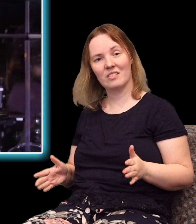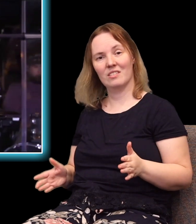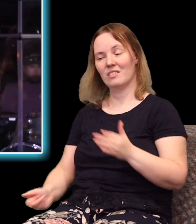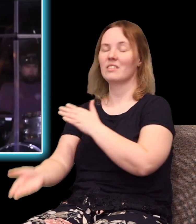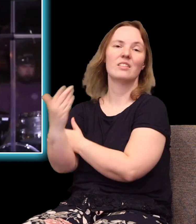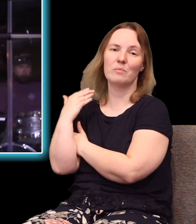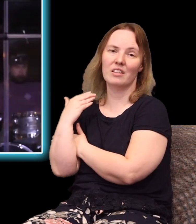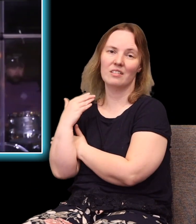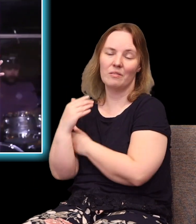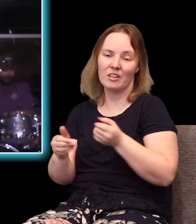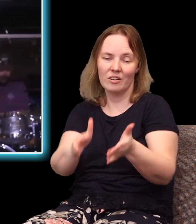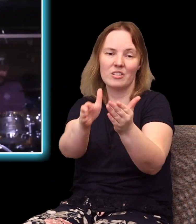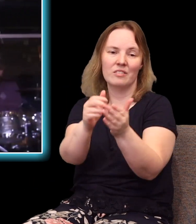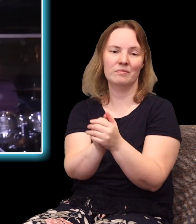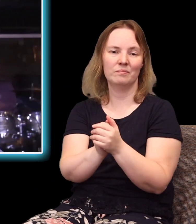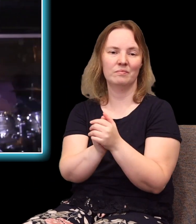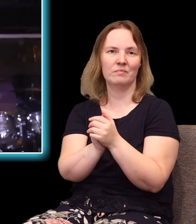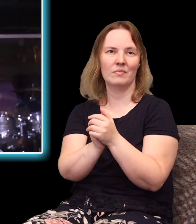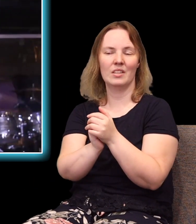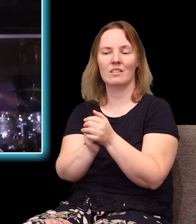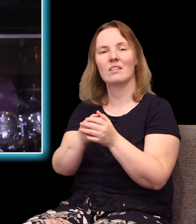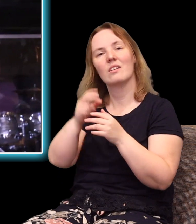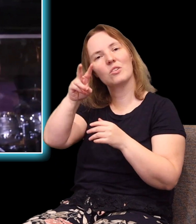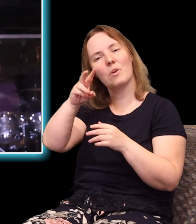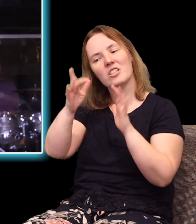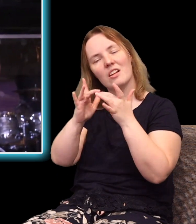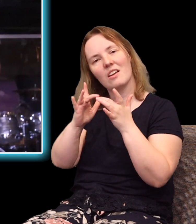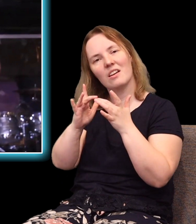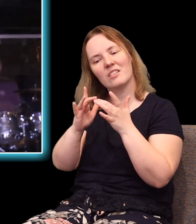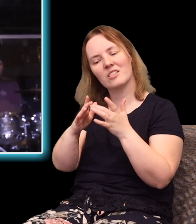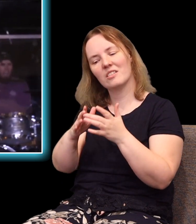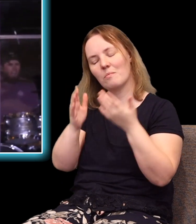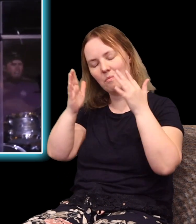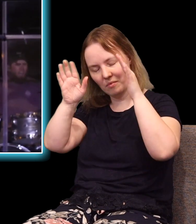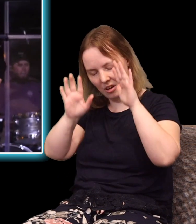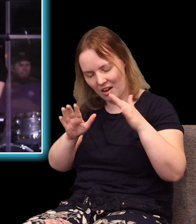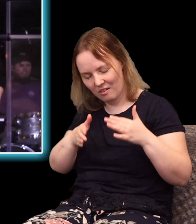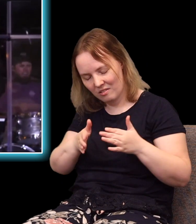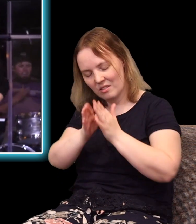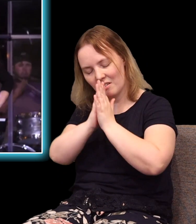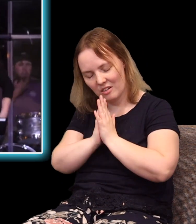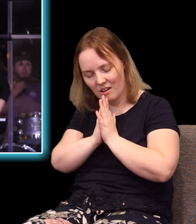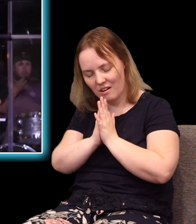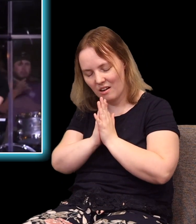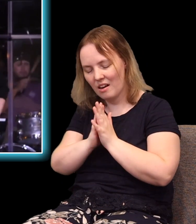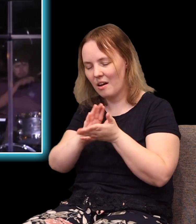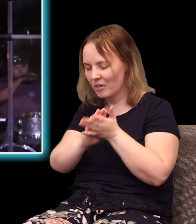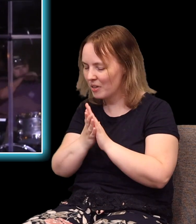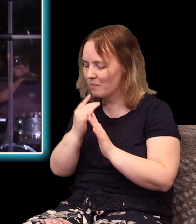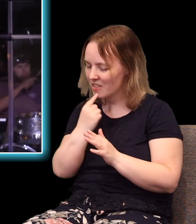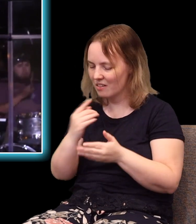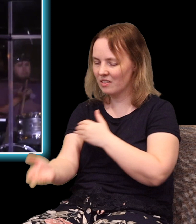want to encourage you, even if you just take 30 seconds to settle the deal with the Lord this morning, if you're watching online, take a moment and bow your heart and just say, I'm going to get serious this